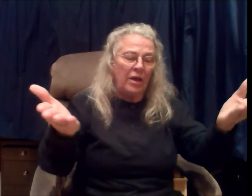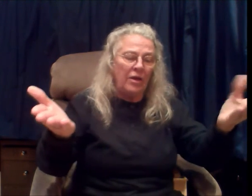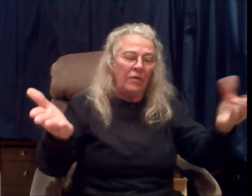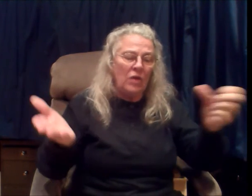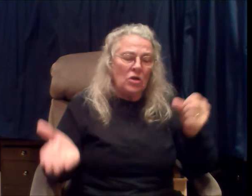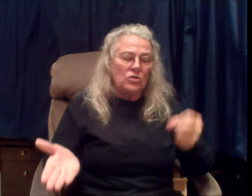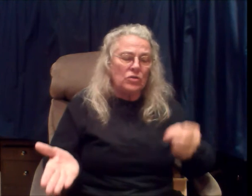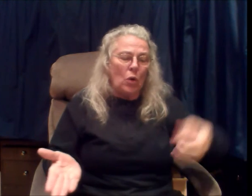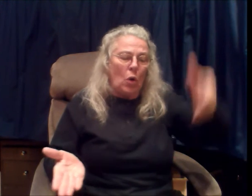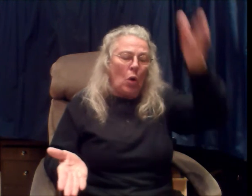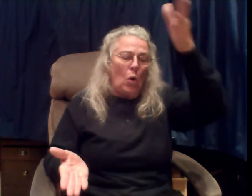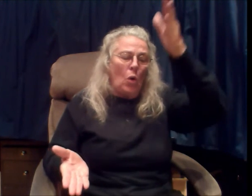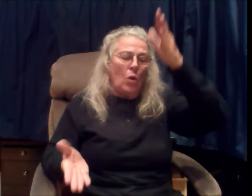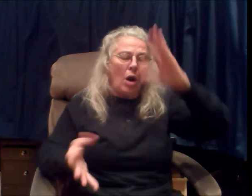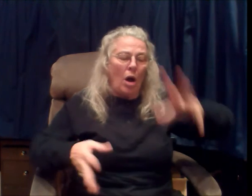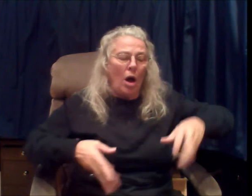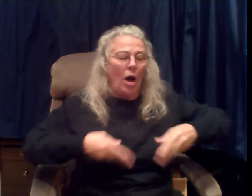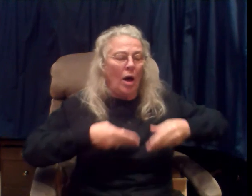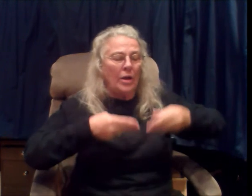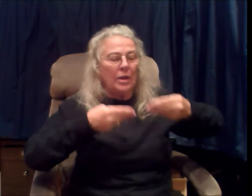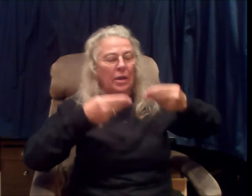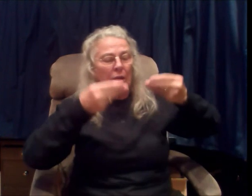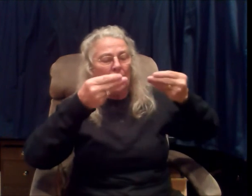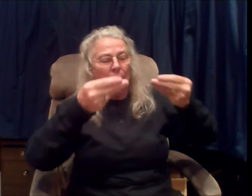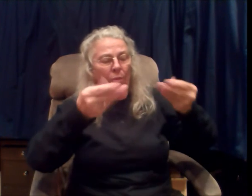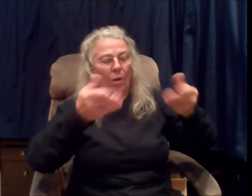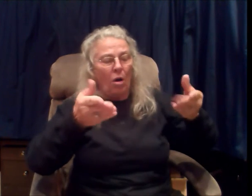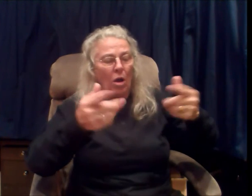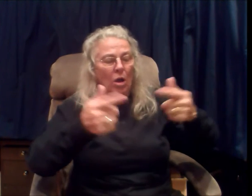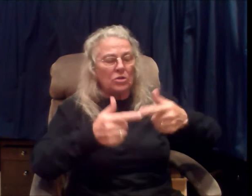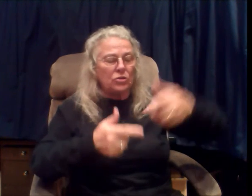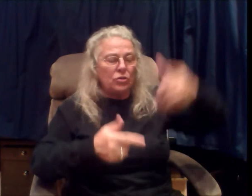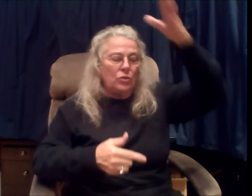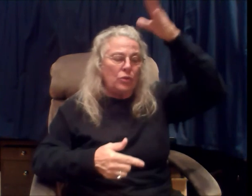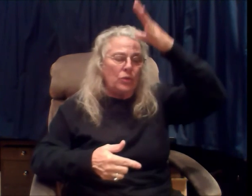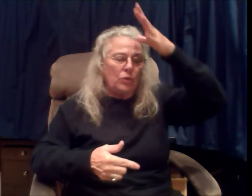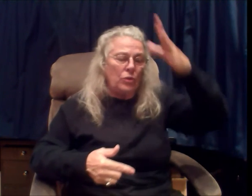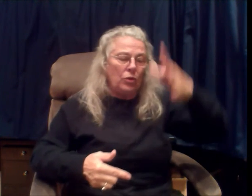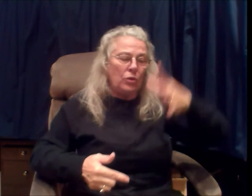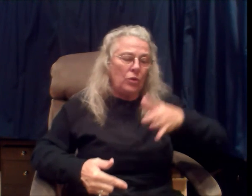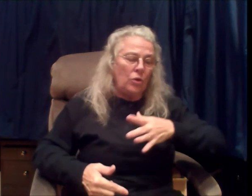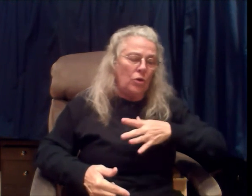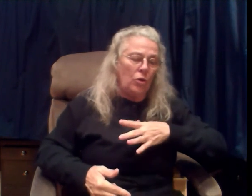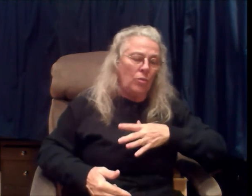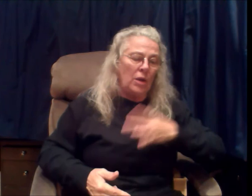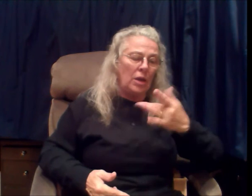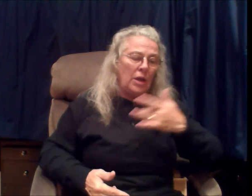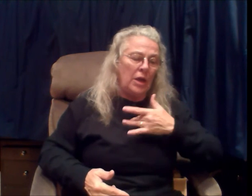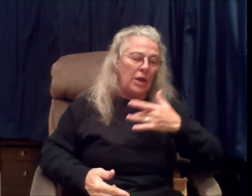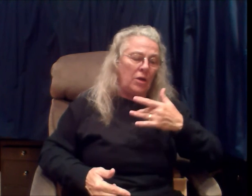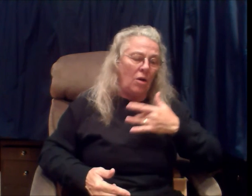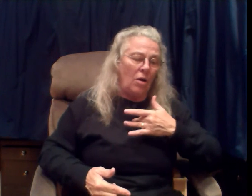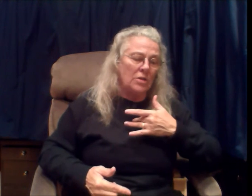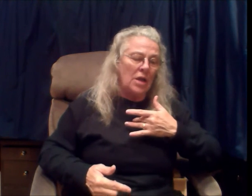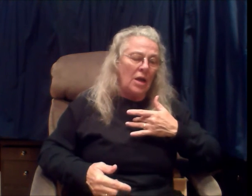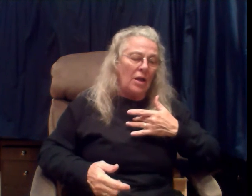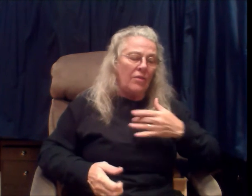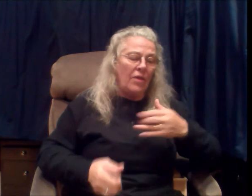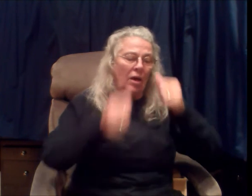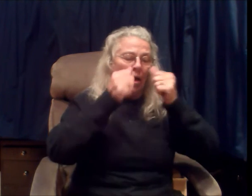give. So God imparts to human heart